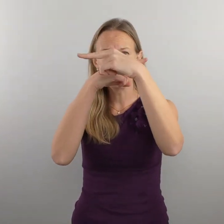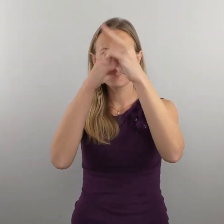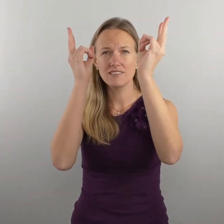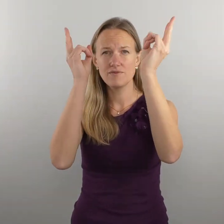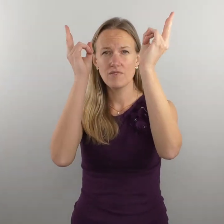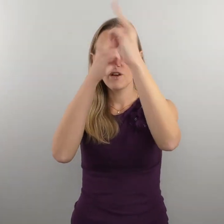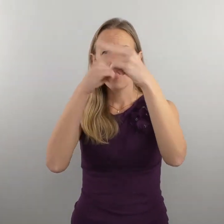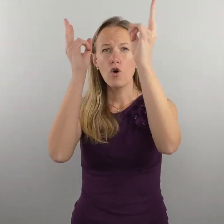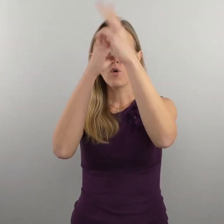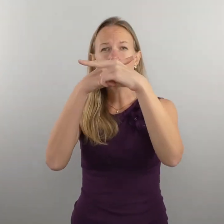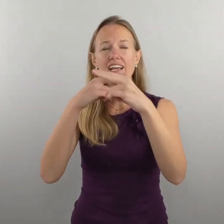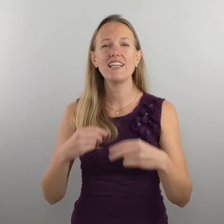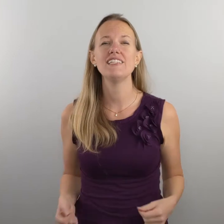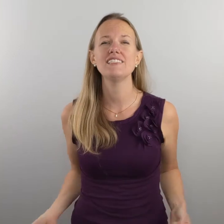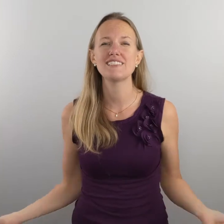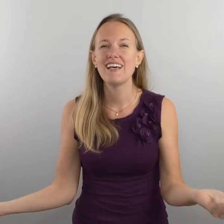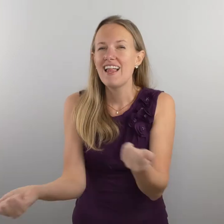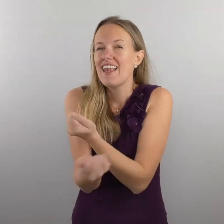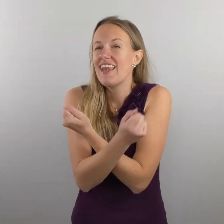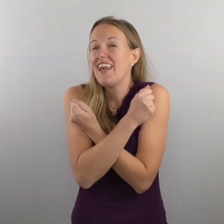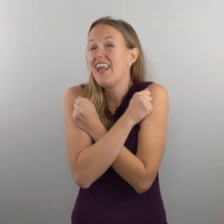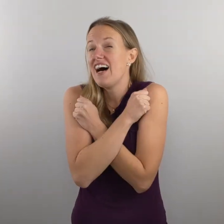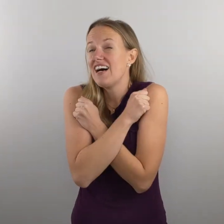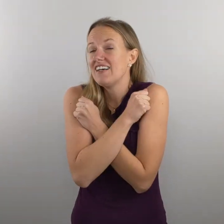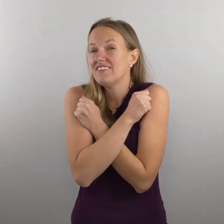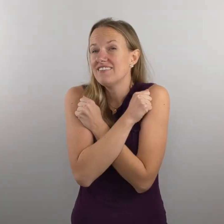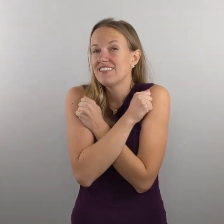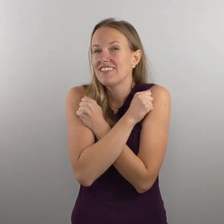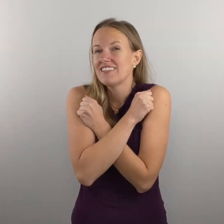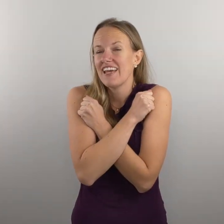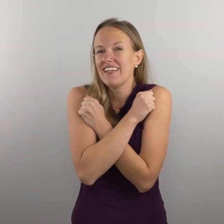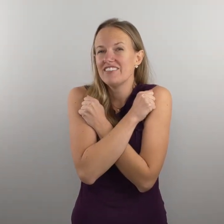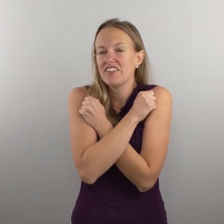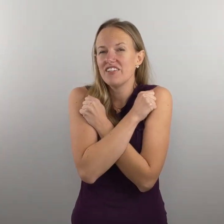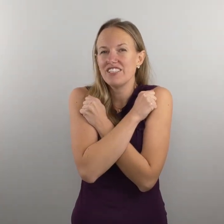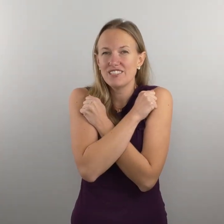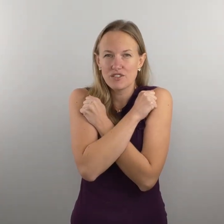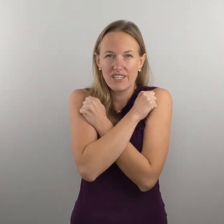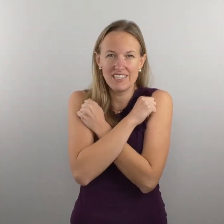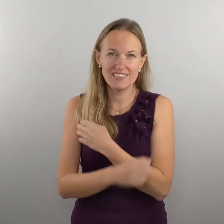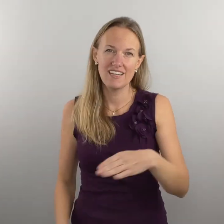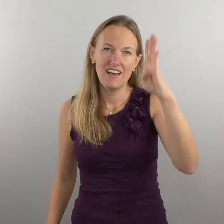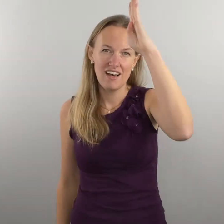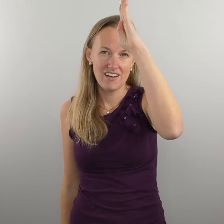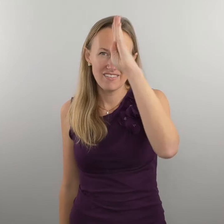Reckless. Reckless love, okay? Give yourself a good squeeze of